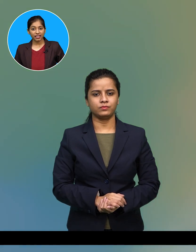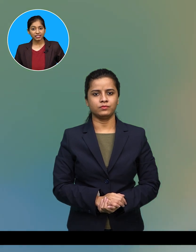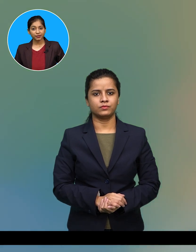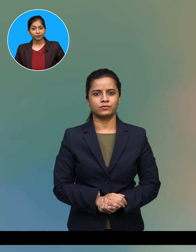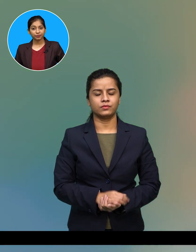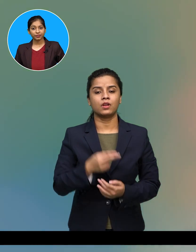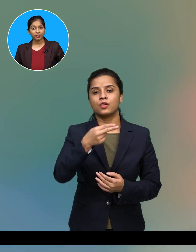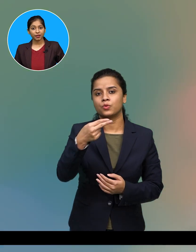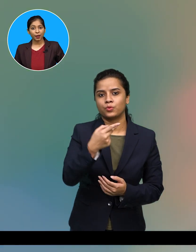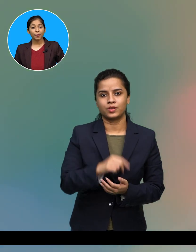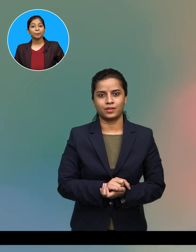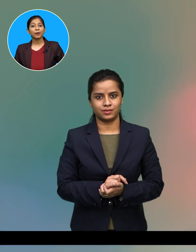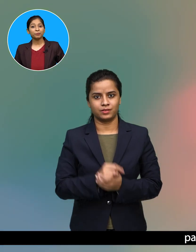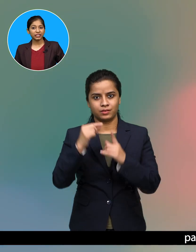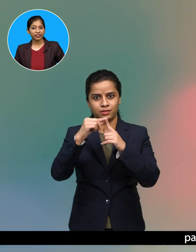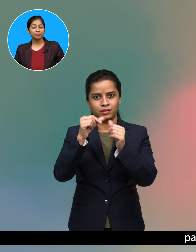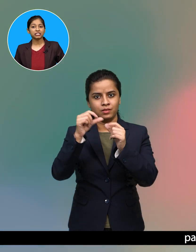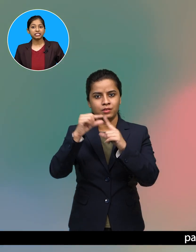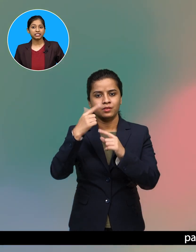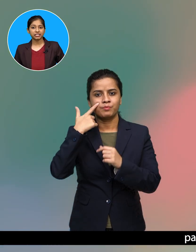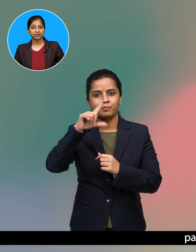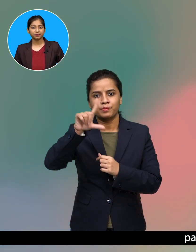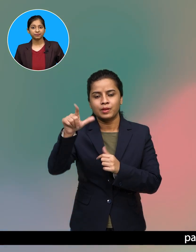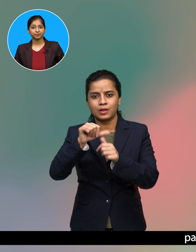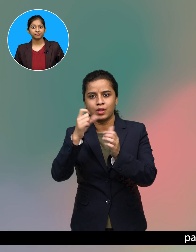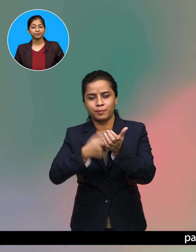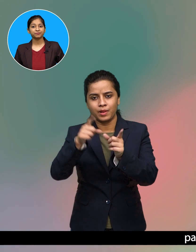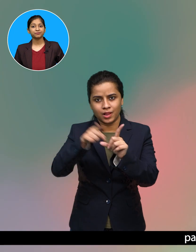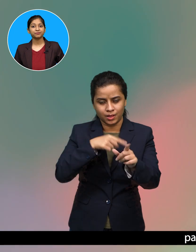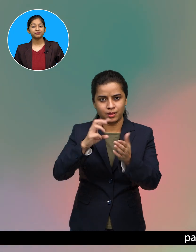Known as papillary muscles.